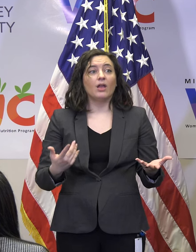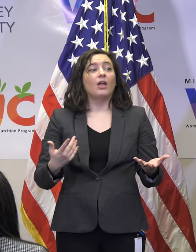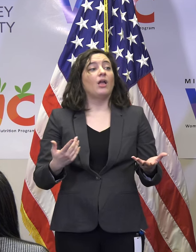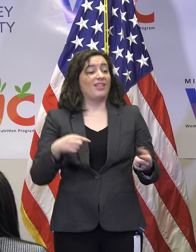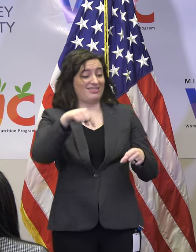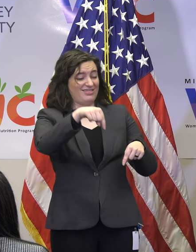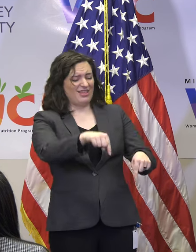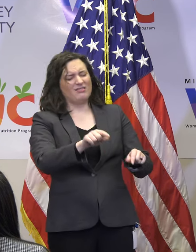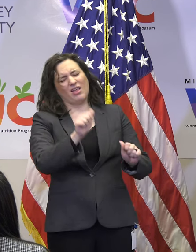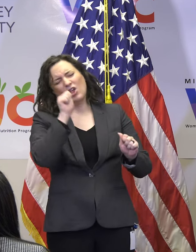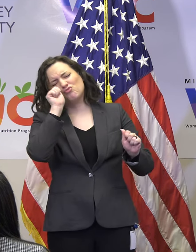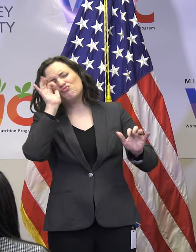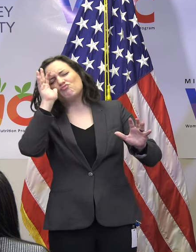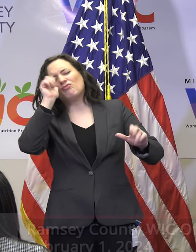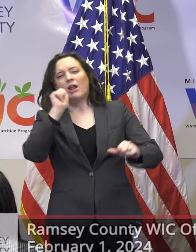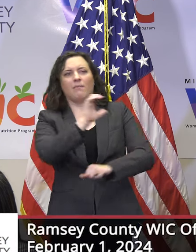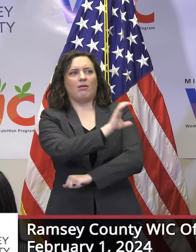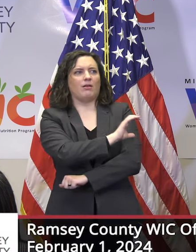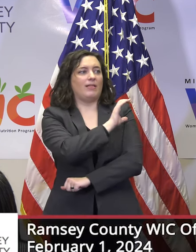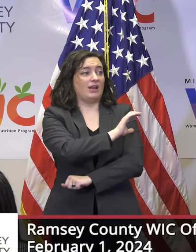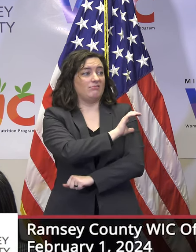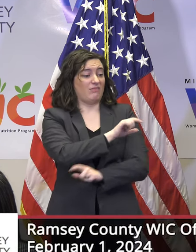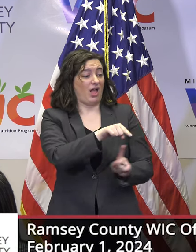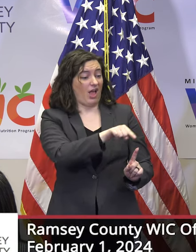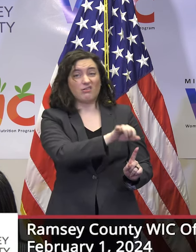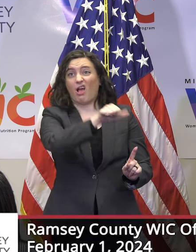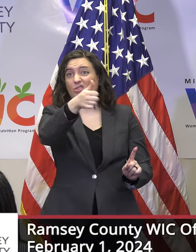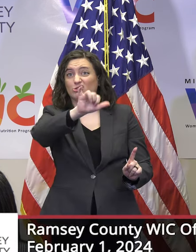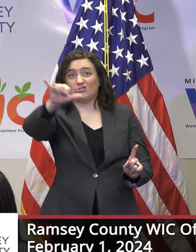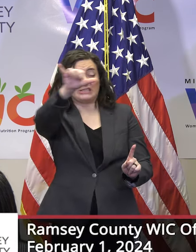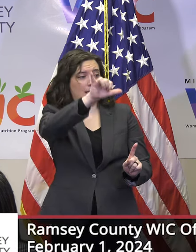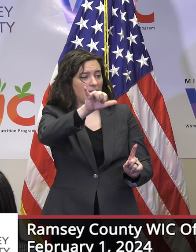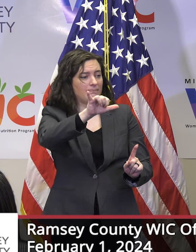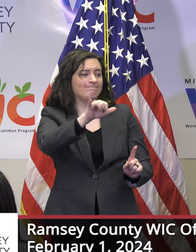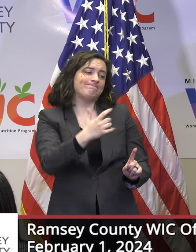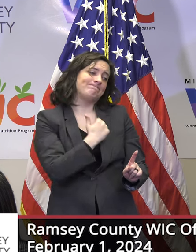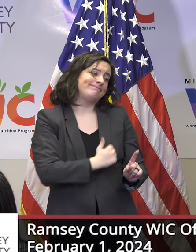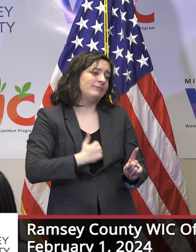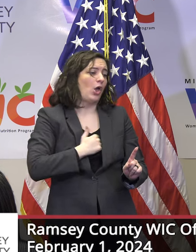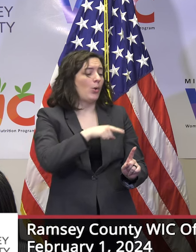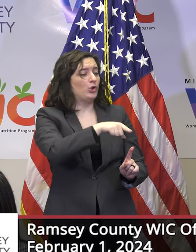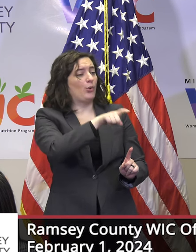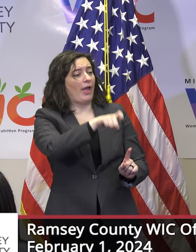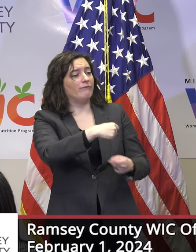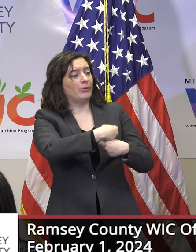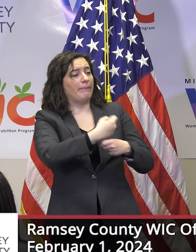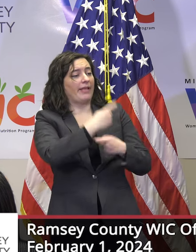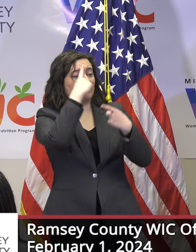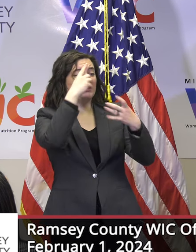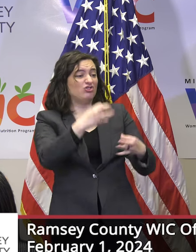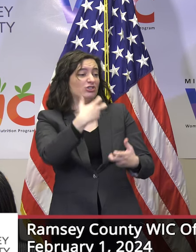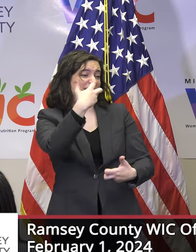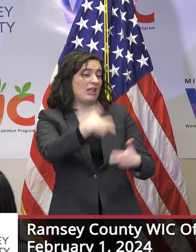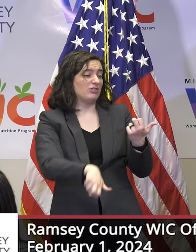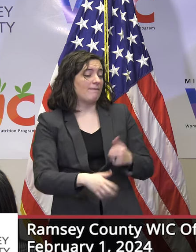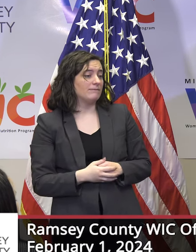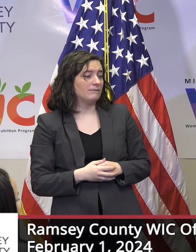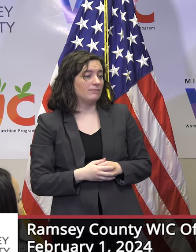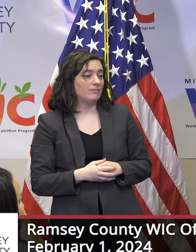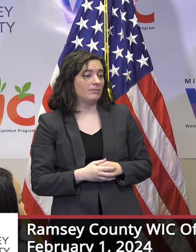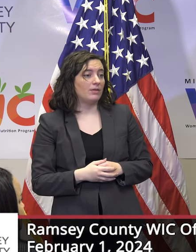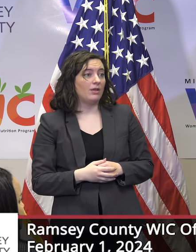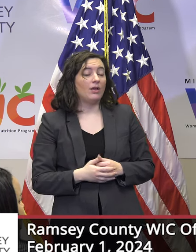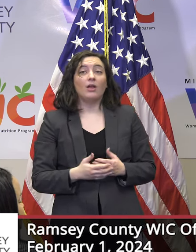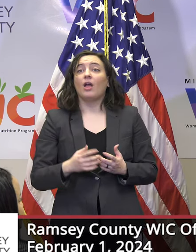clinic and group of clinics, you're going to have to make some tough choices. And the first thing that's probably going to suffer